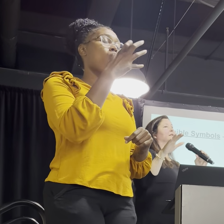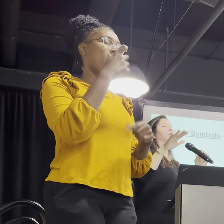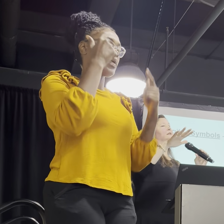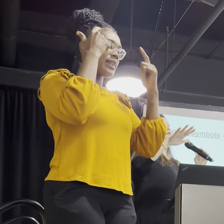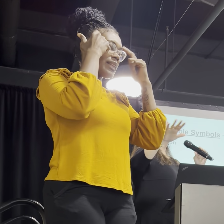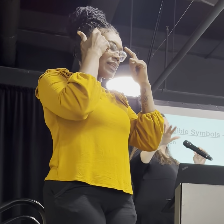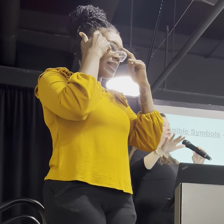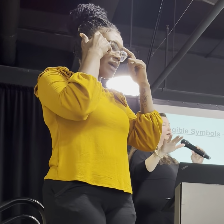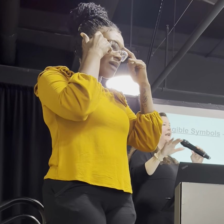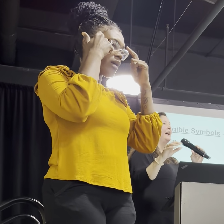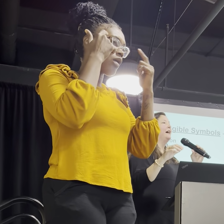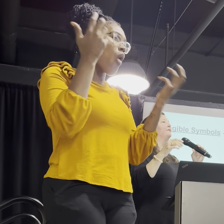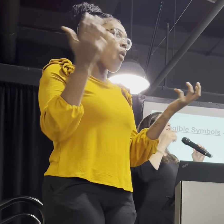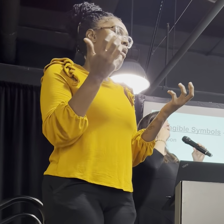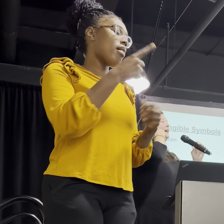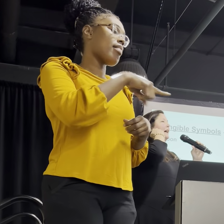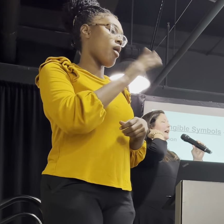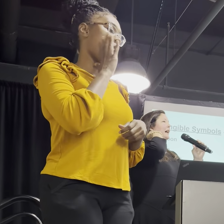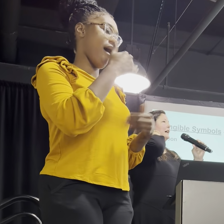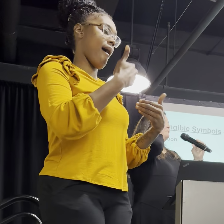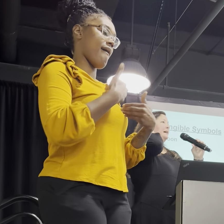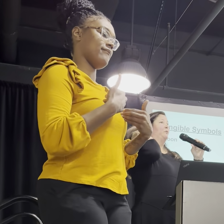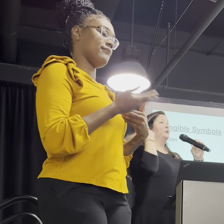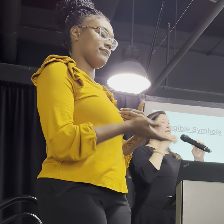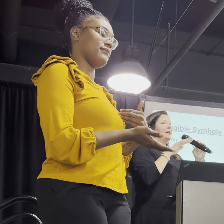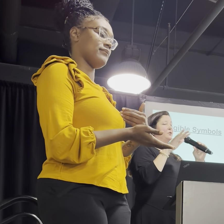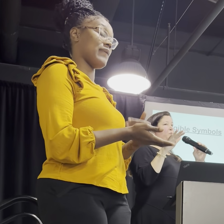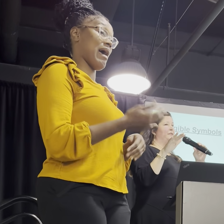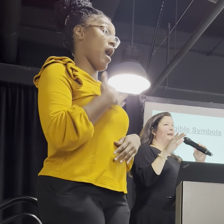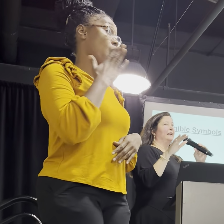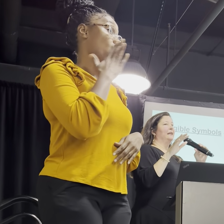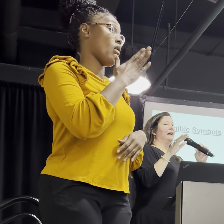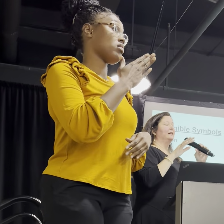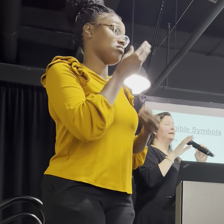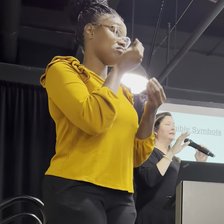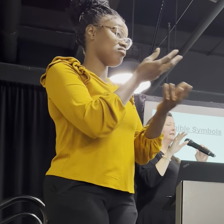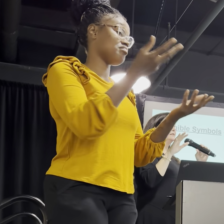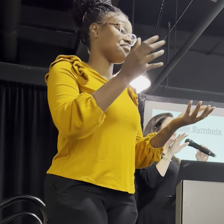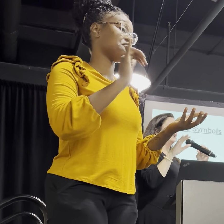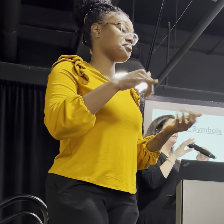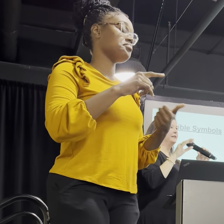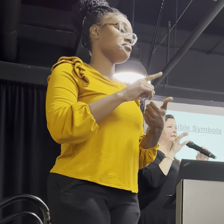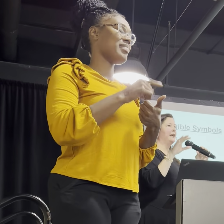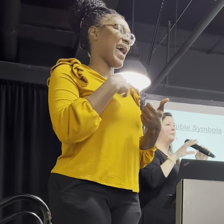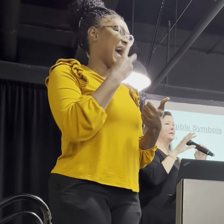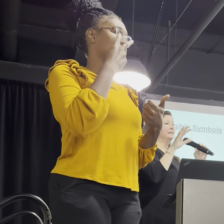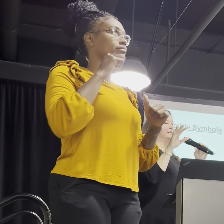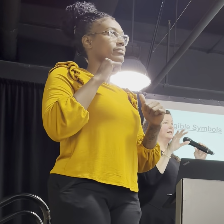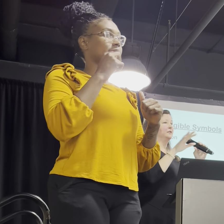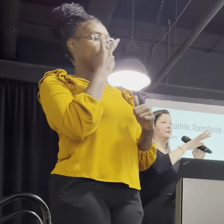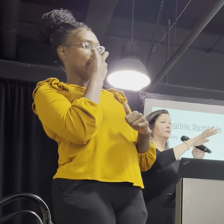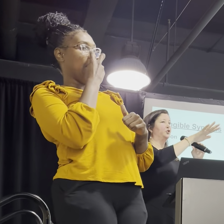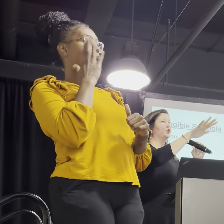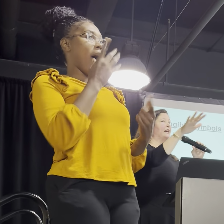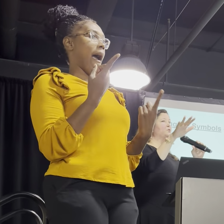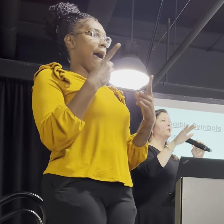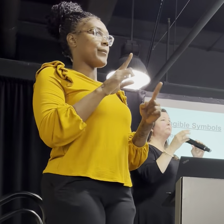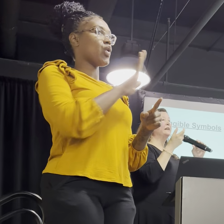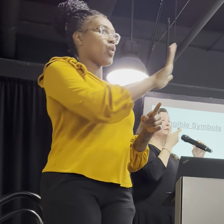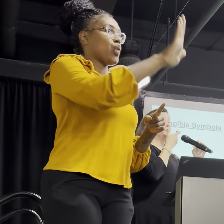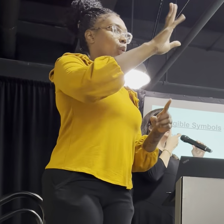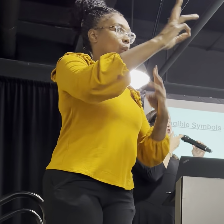about what they're going to have. I will say there's one thing, and I doubt that this happens in your